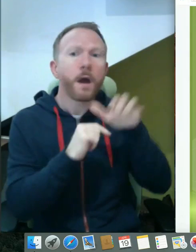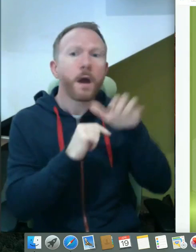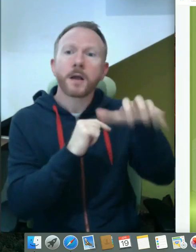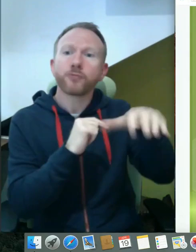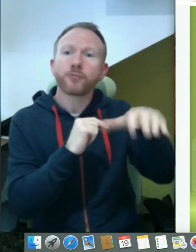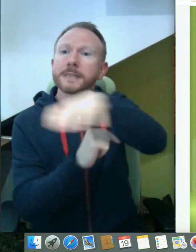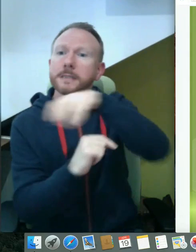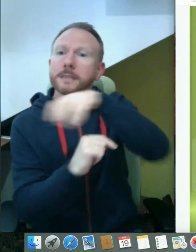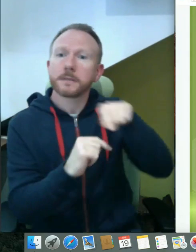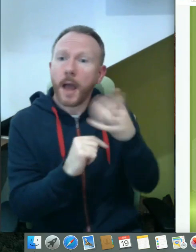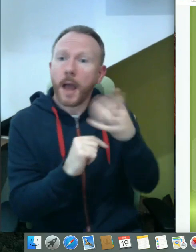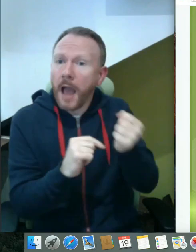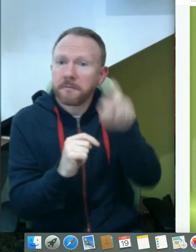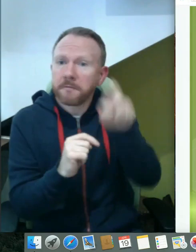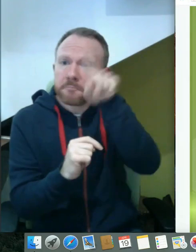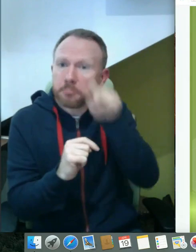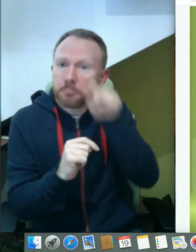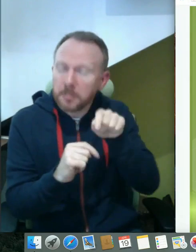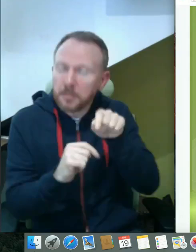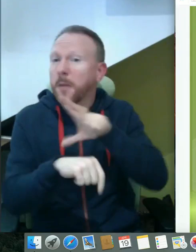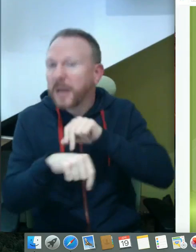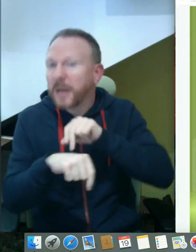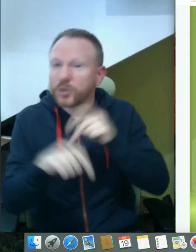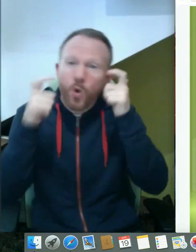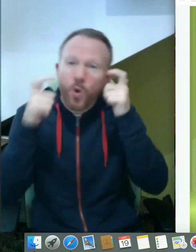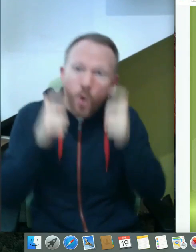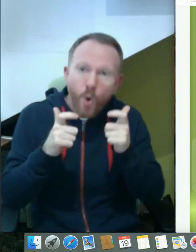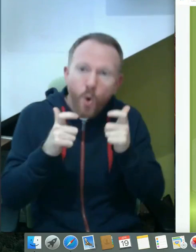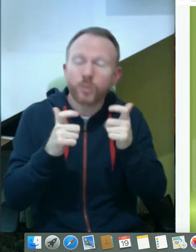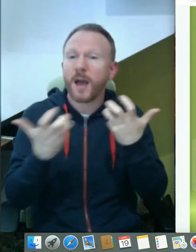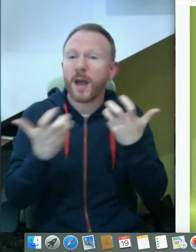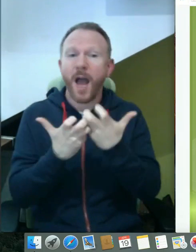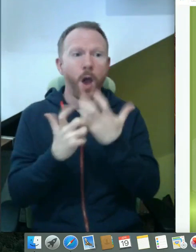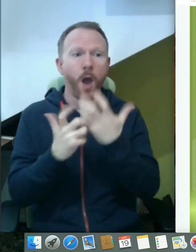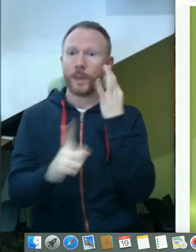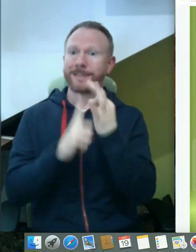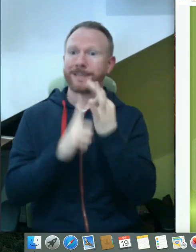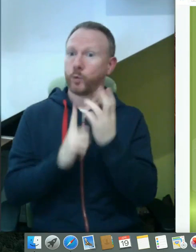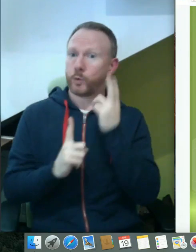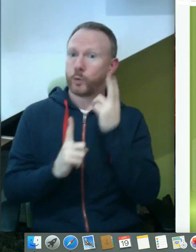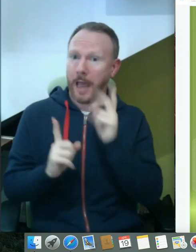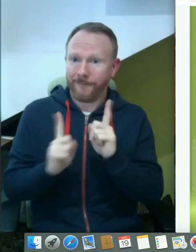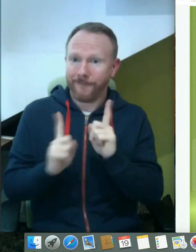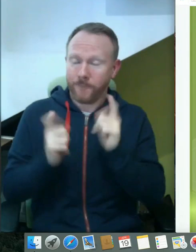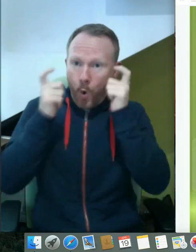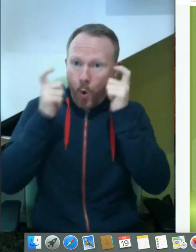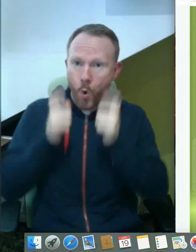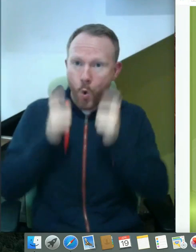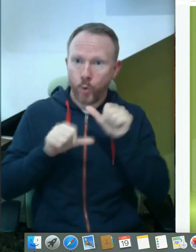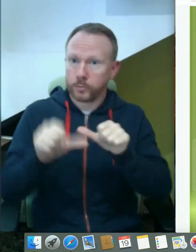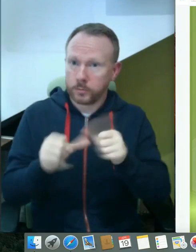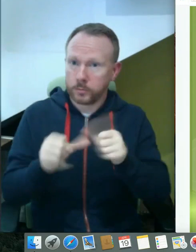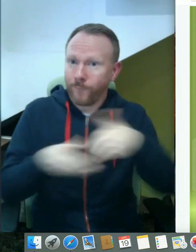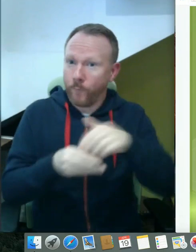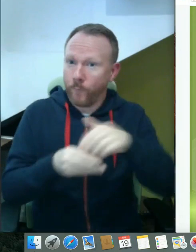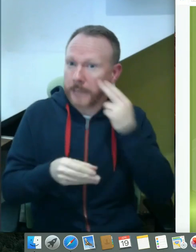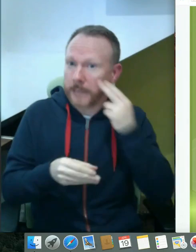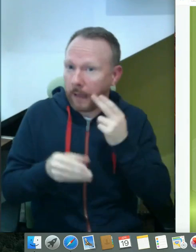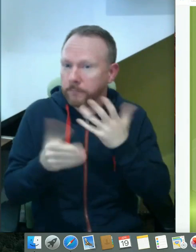police and court system conducting interviews and dealing with deaf people that they come into contact with.